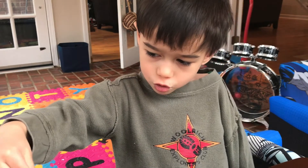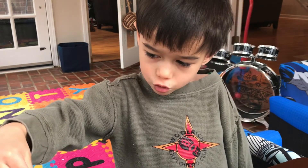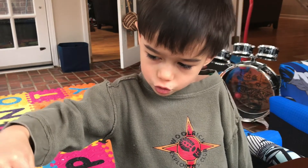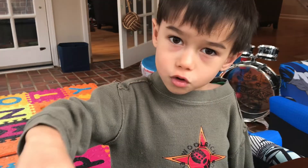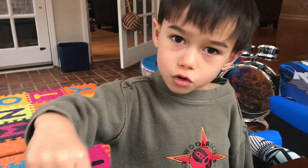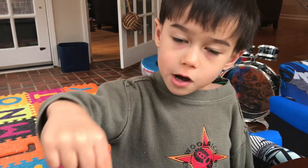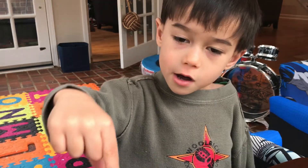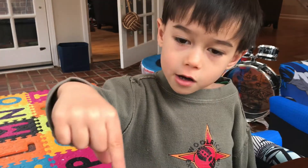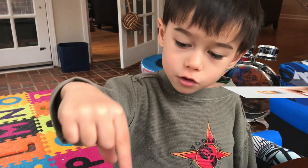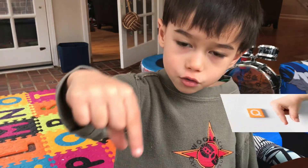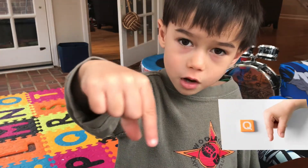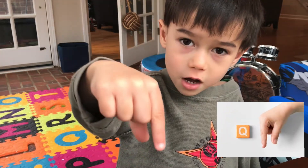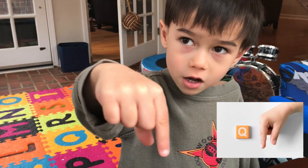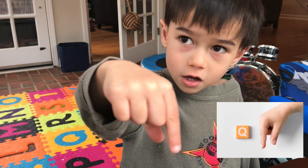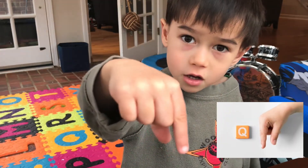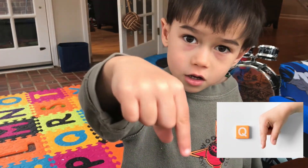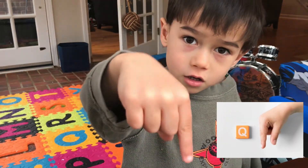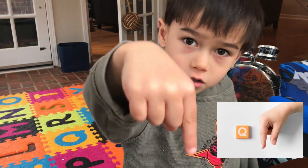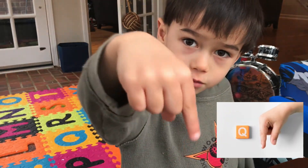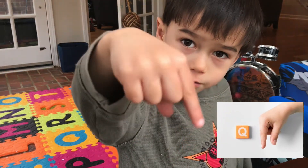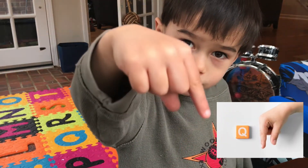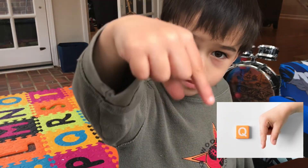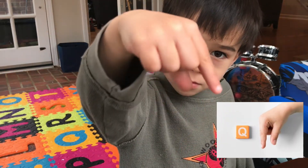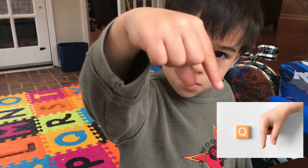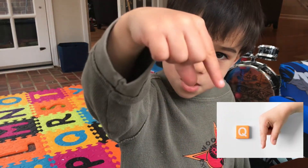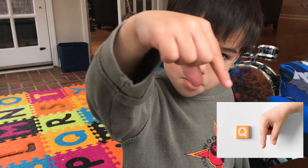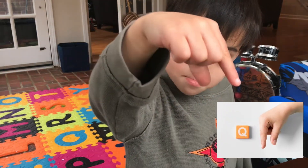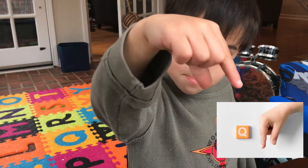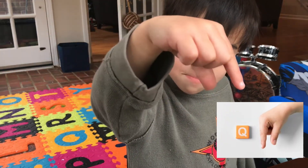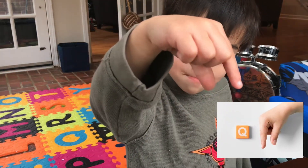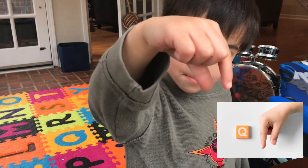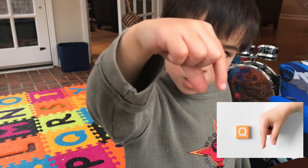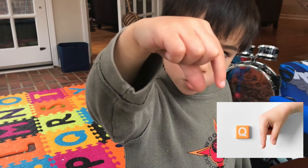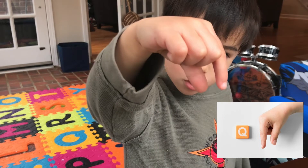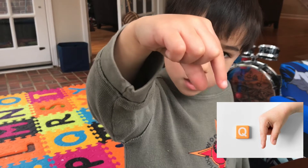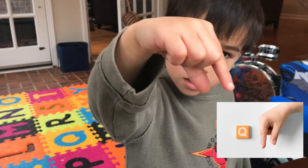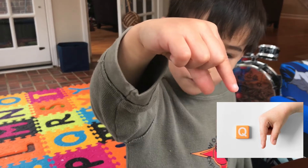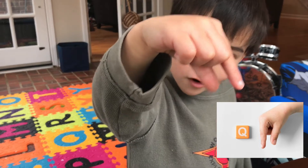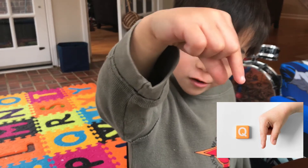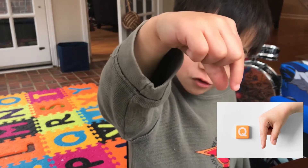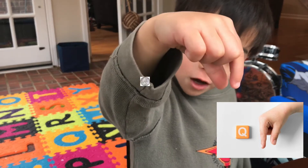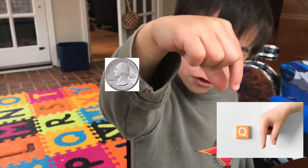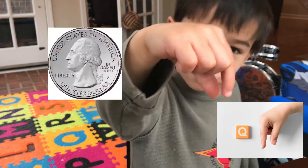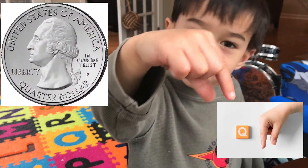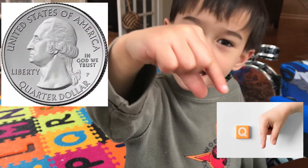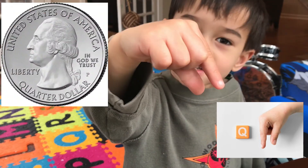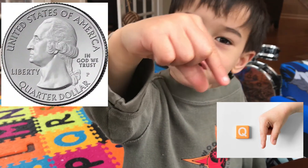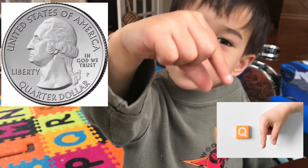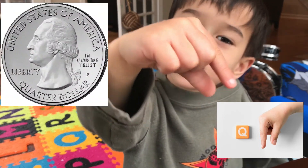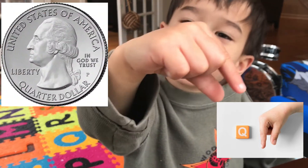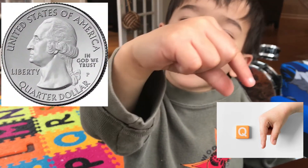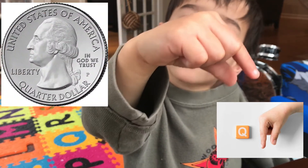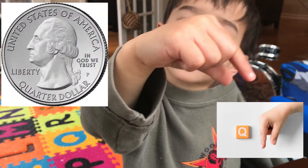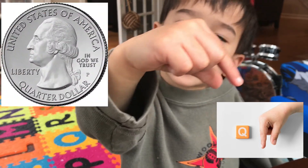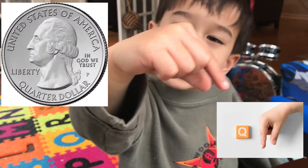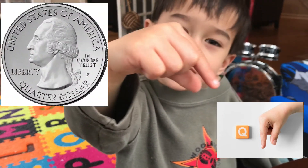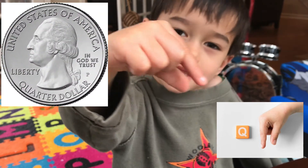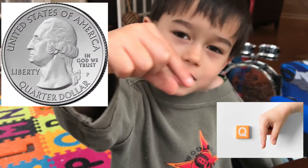Qu, qu. Like that. Q is for quarter, like 25 cents.